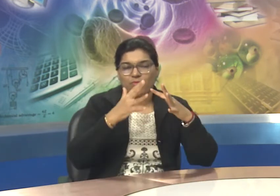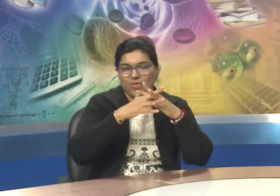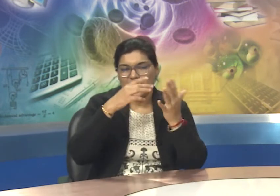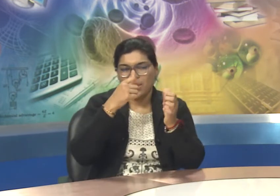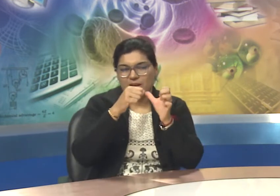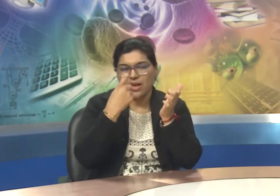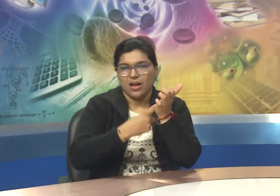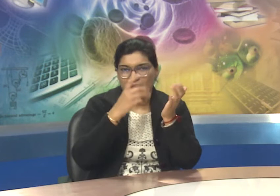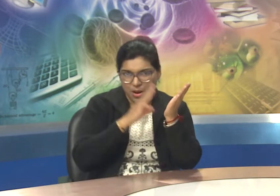warm-blooded animals,